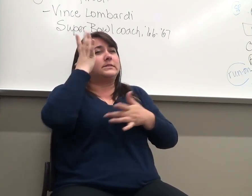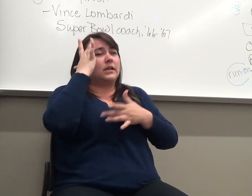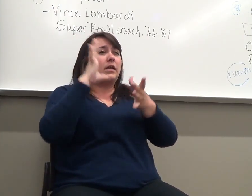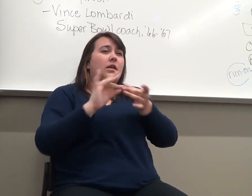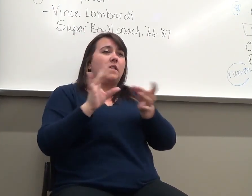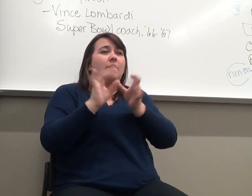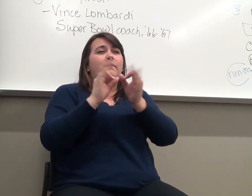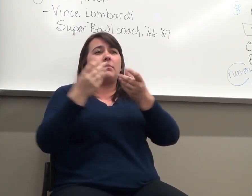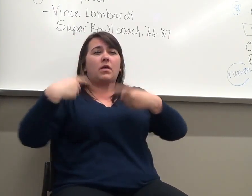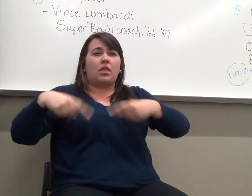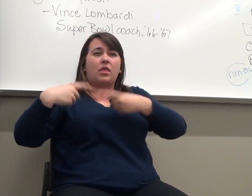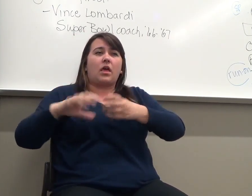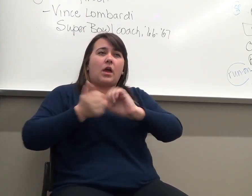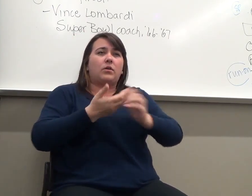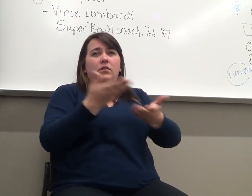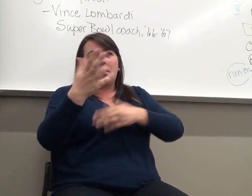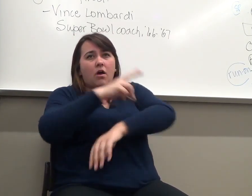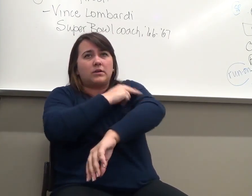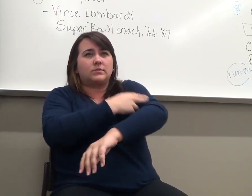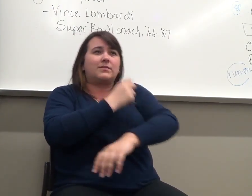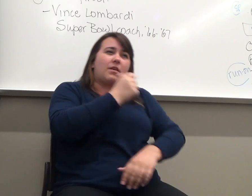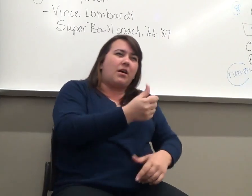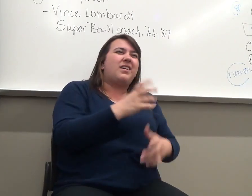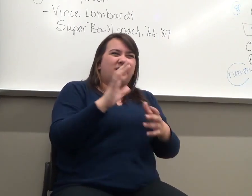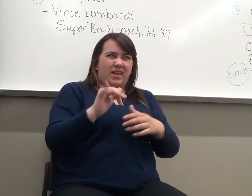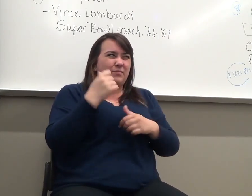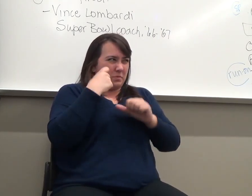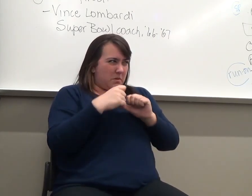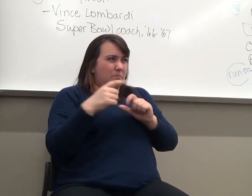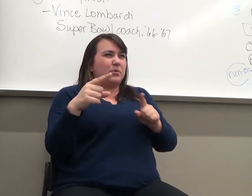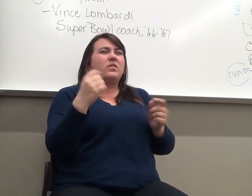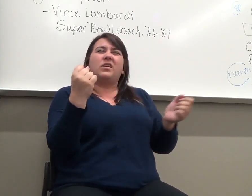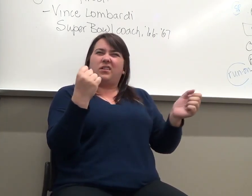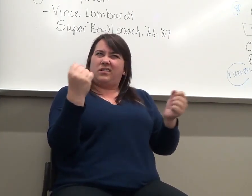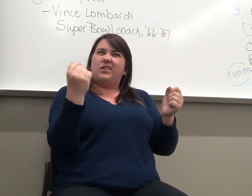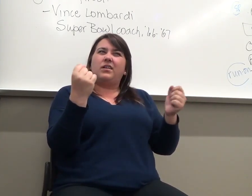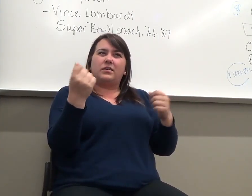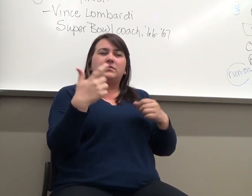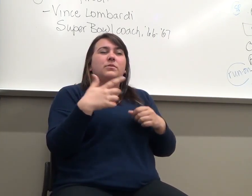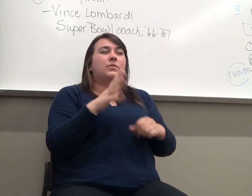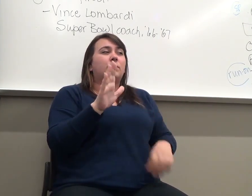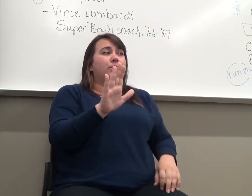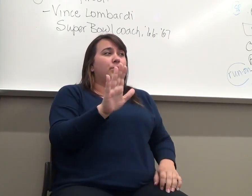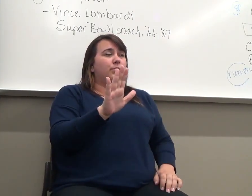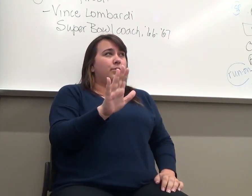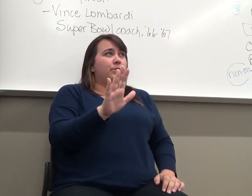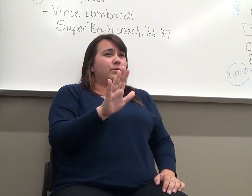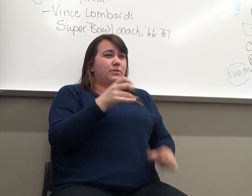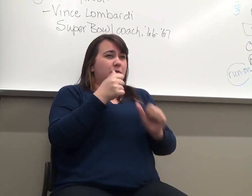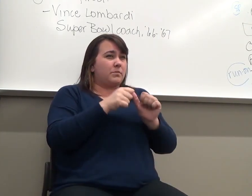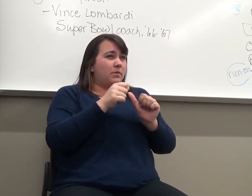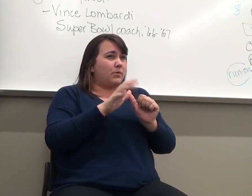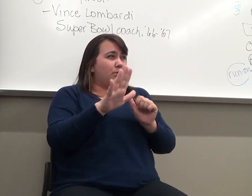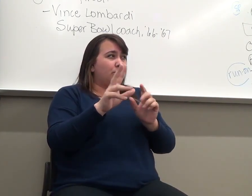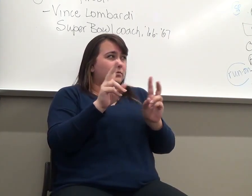There's another edit I might do here. I added this comma. This is called, let me get my blue